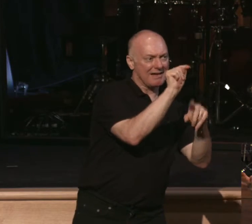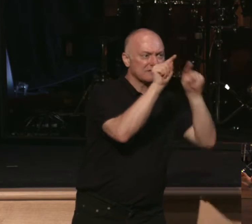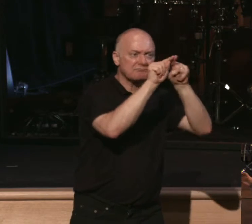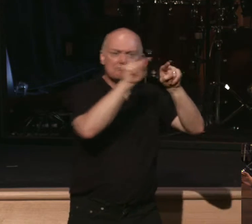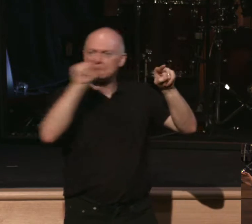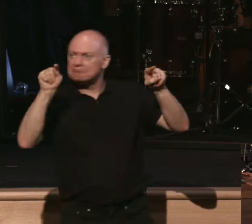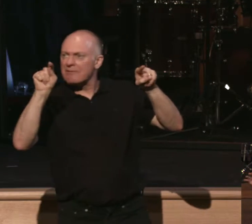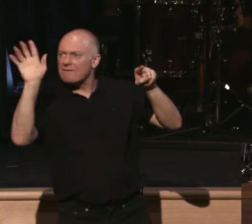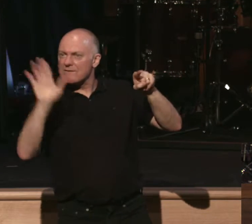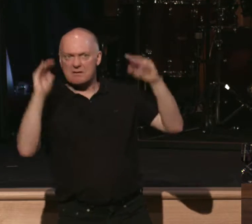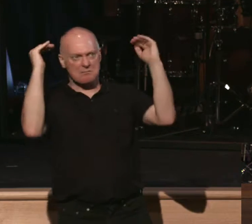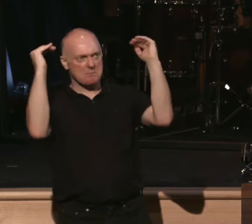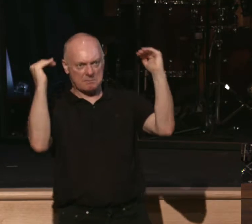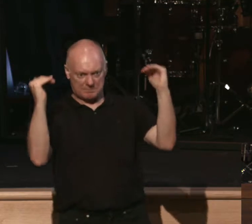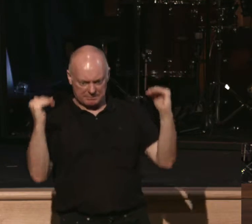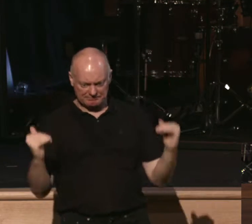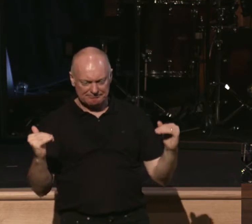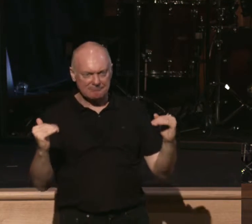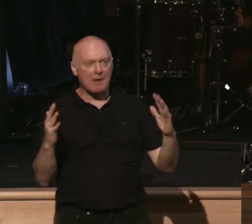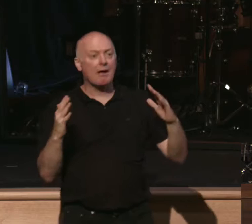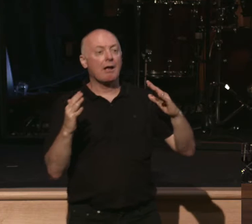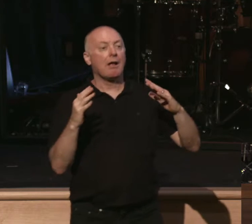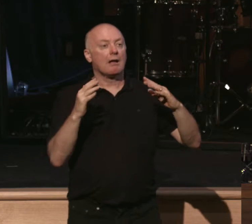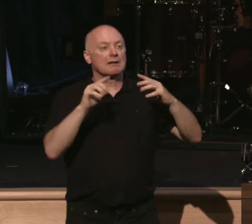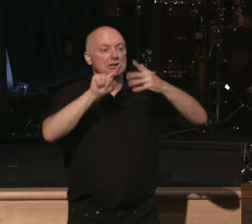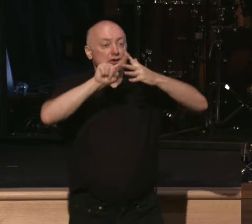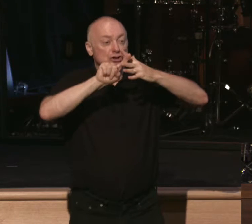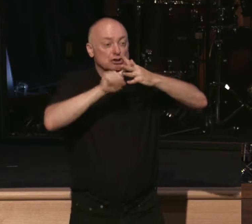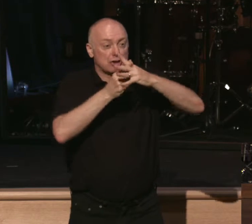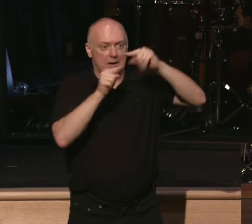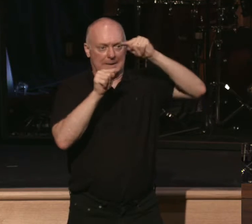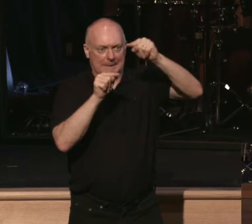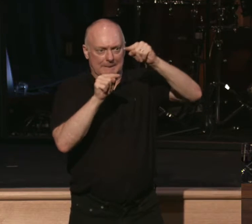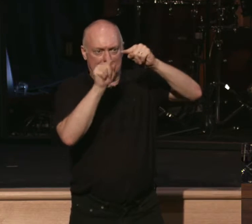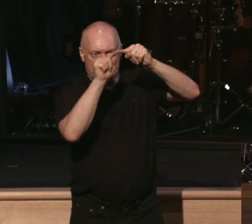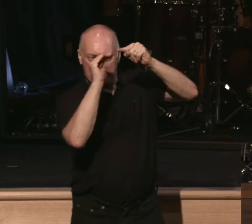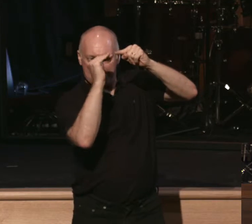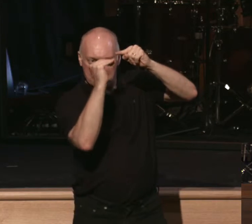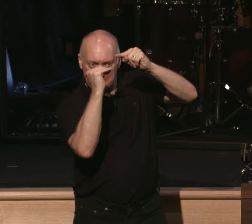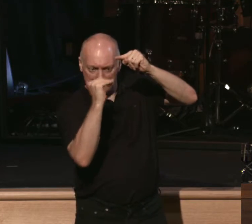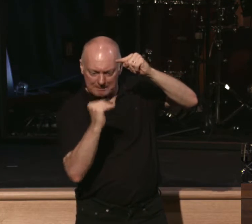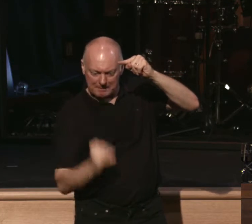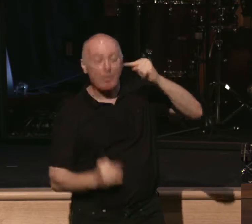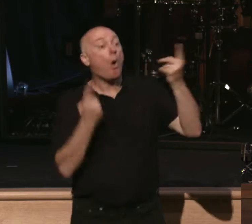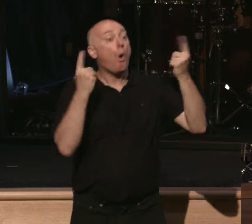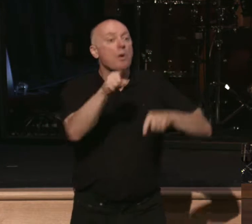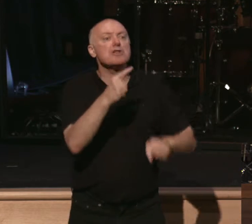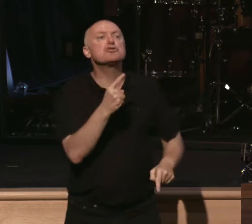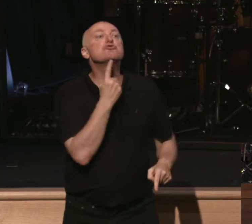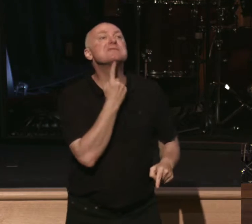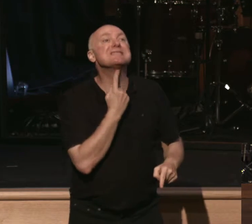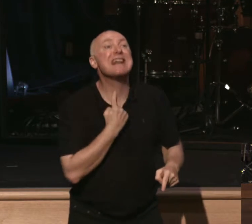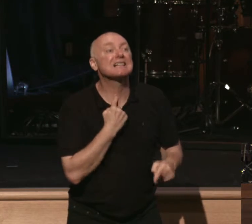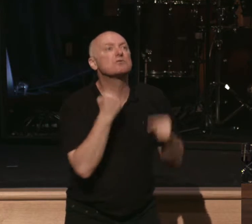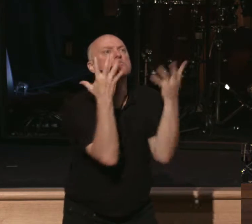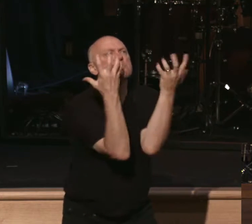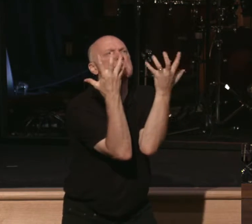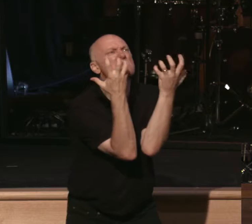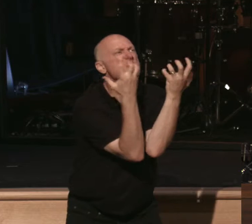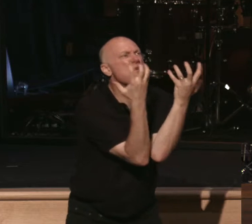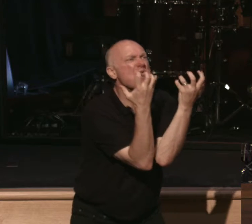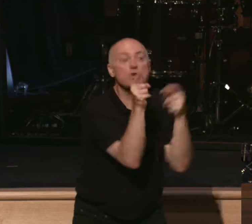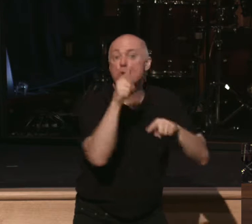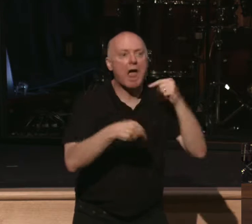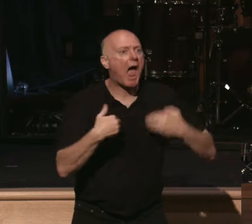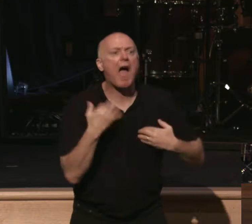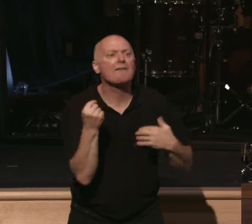corresponding fears. Let's work our way down the chart from there. So when we are lusting after something and we